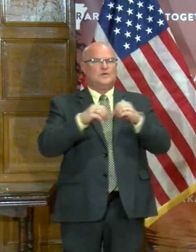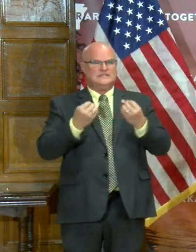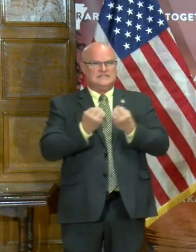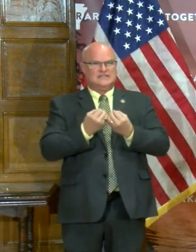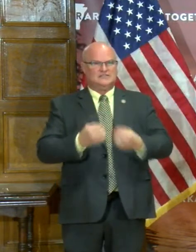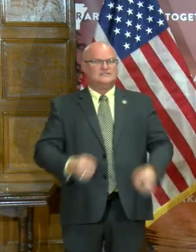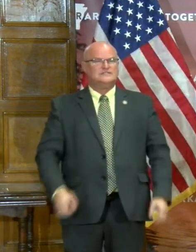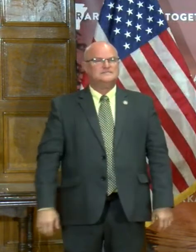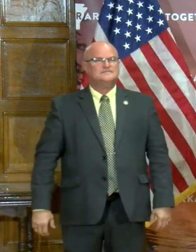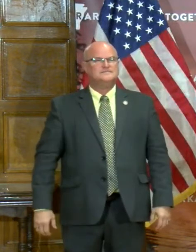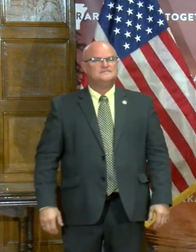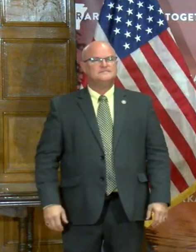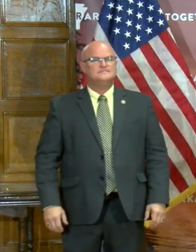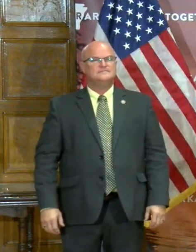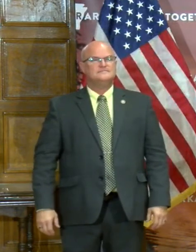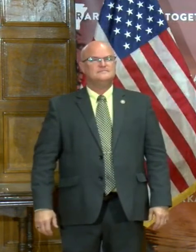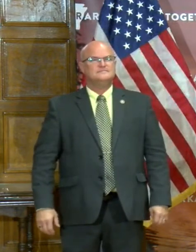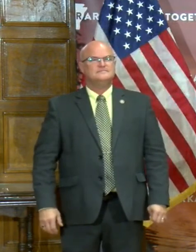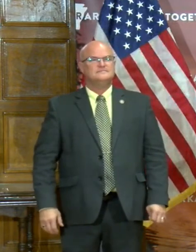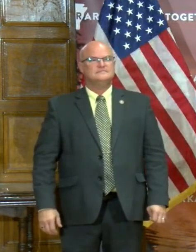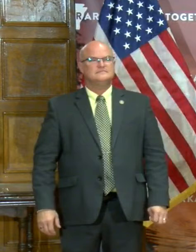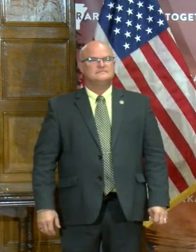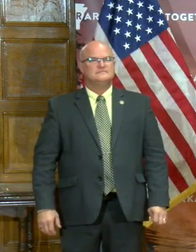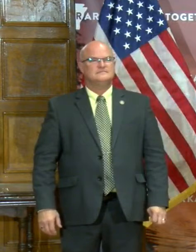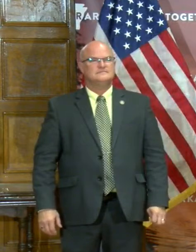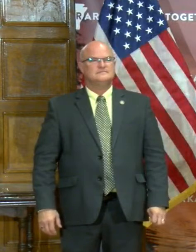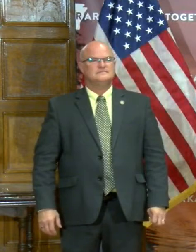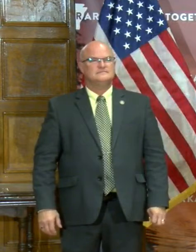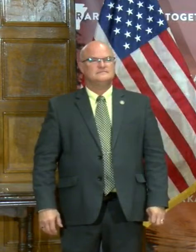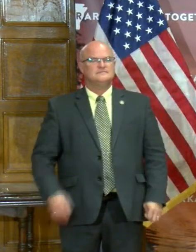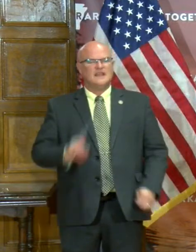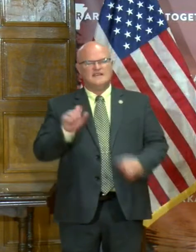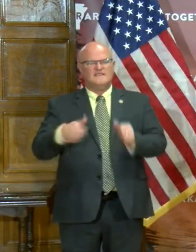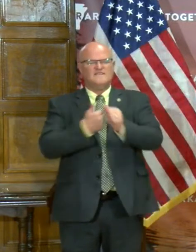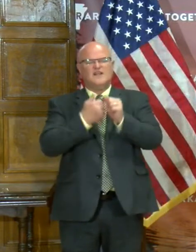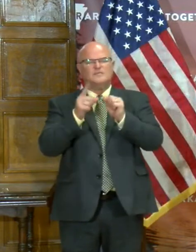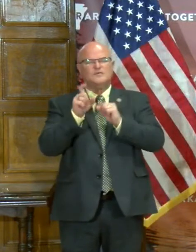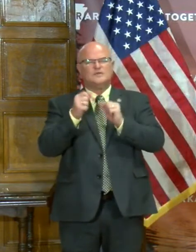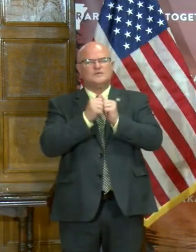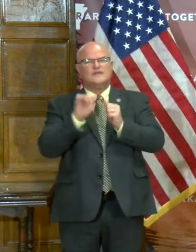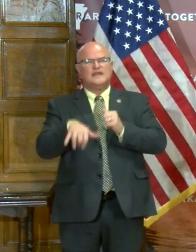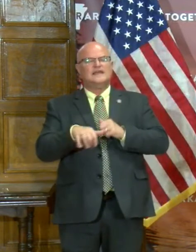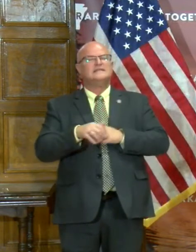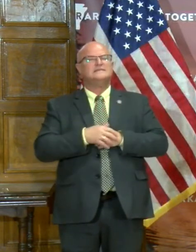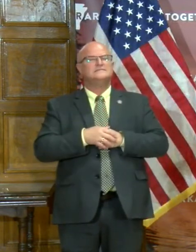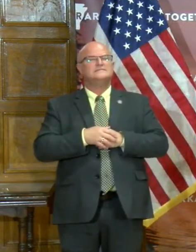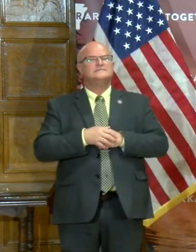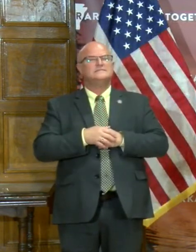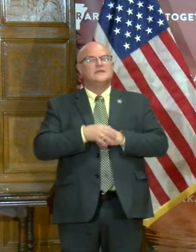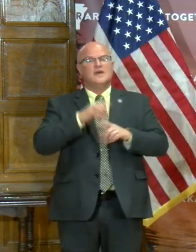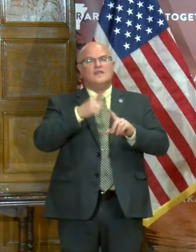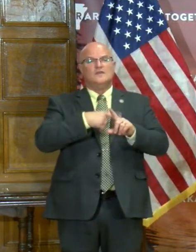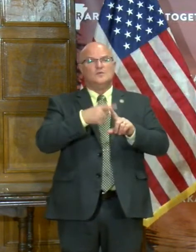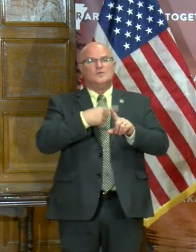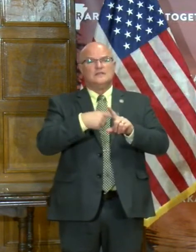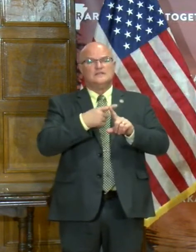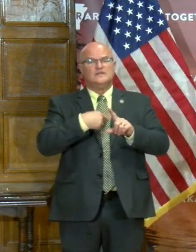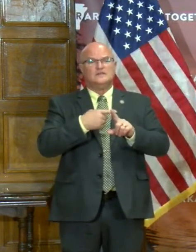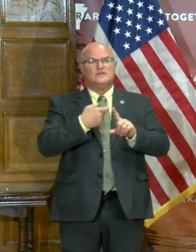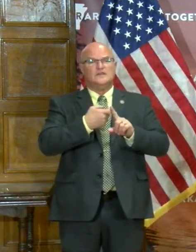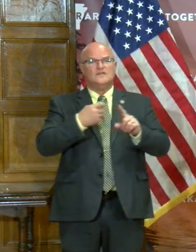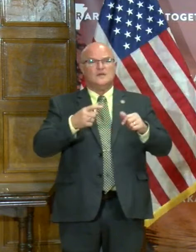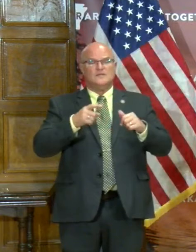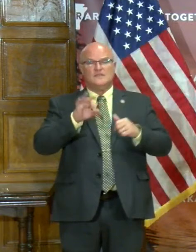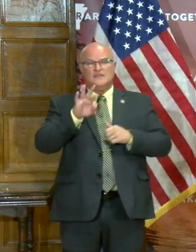organizations. Can I follow up on that? But that rental assistance is coming from the Fresh